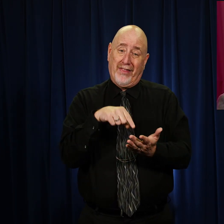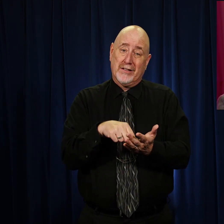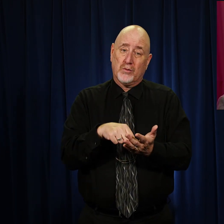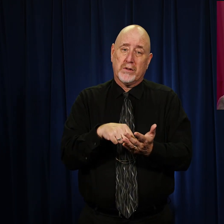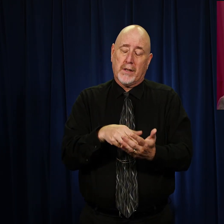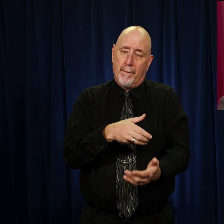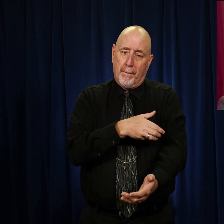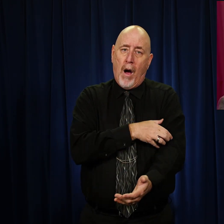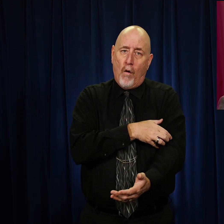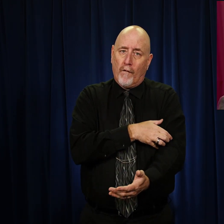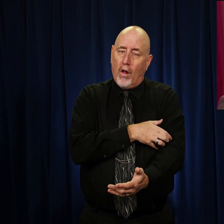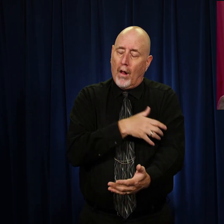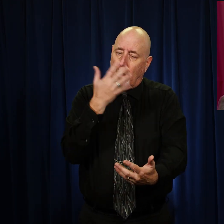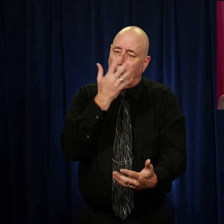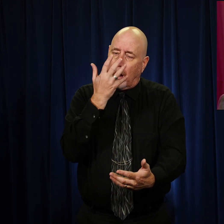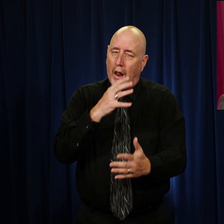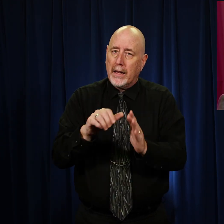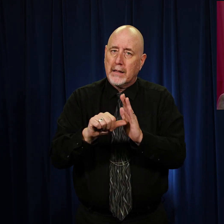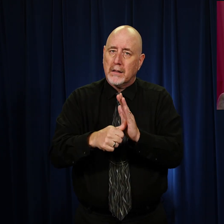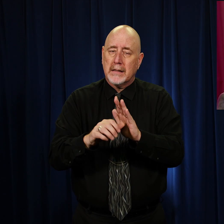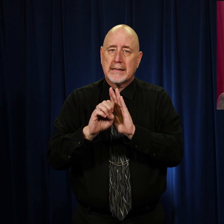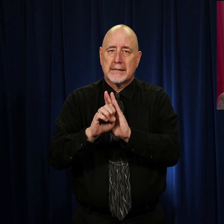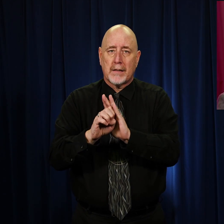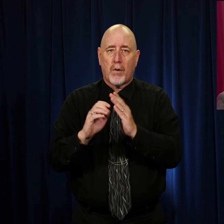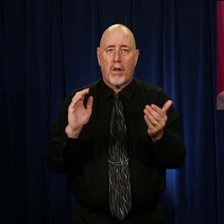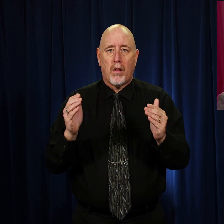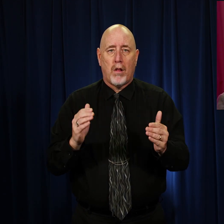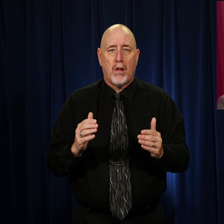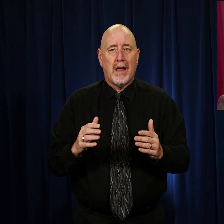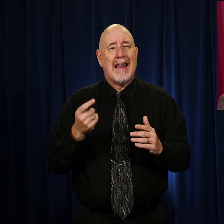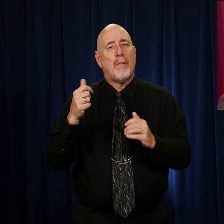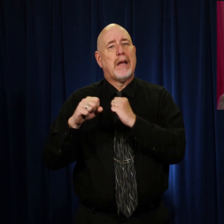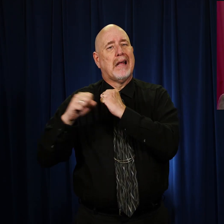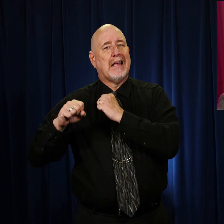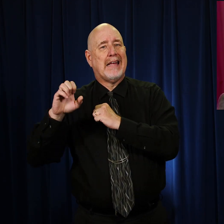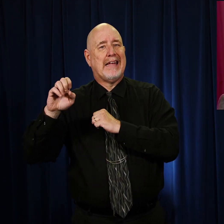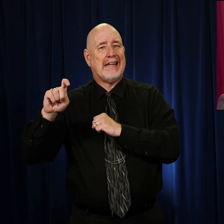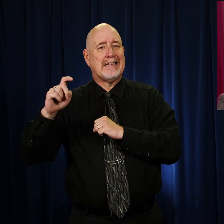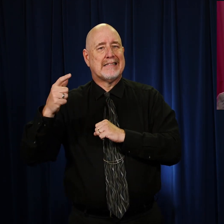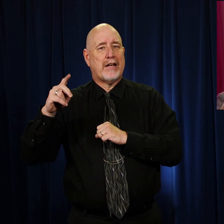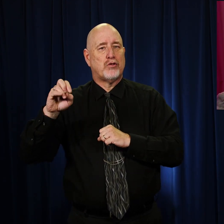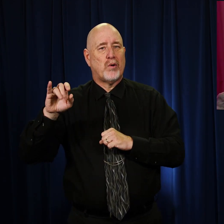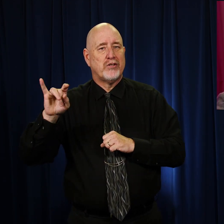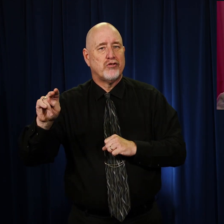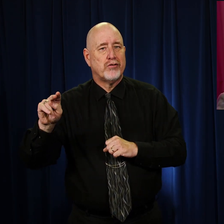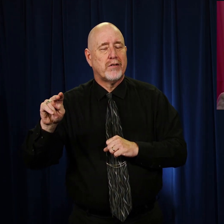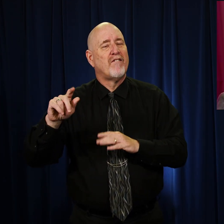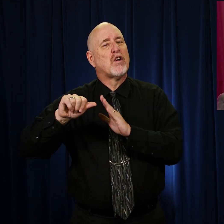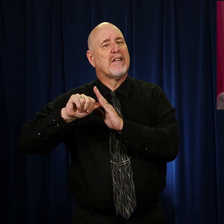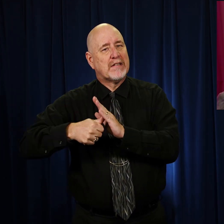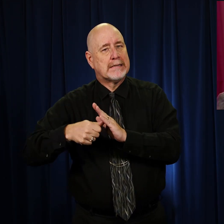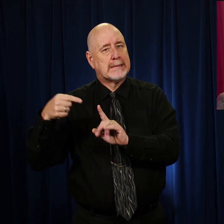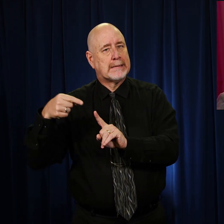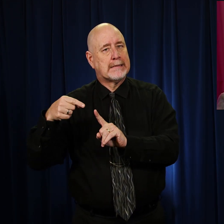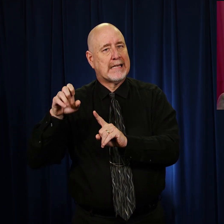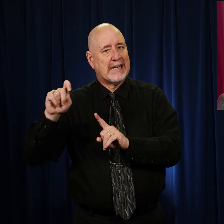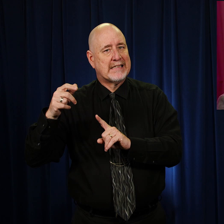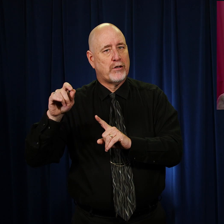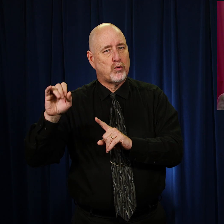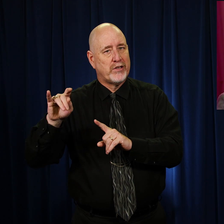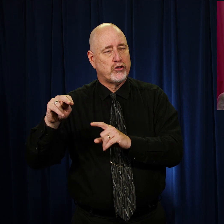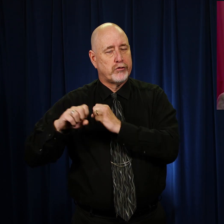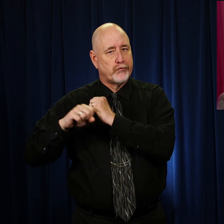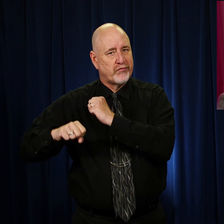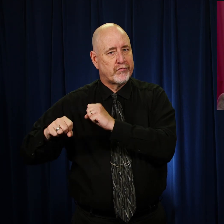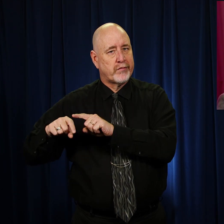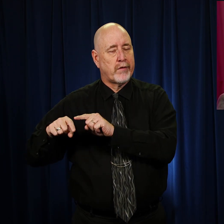was a very powerful illustration and an exaggeration on the part of Jesus for the sake of emphasis to talk about